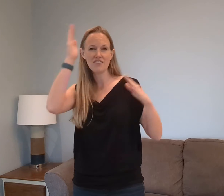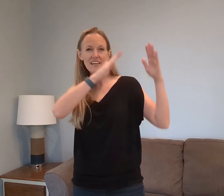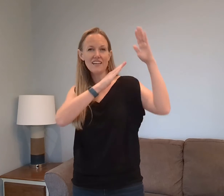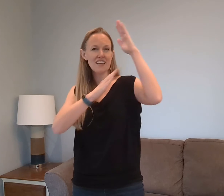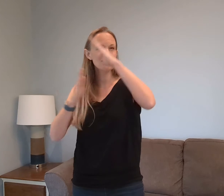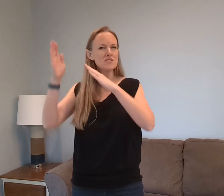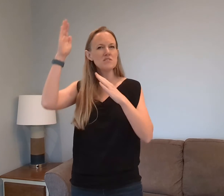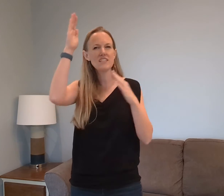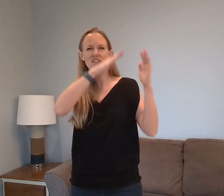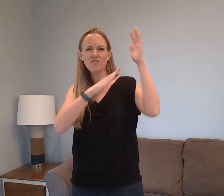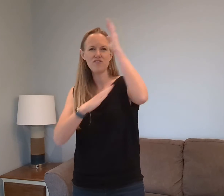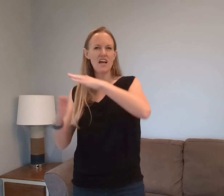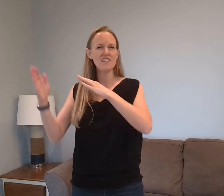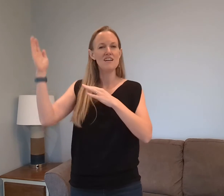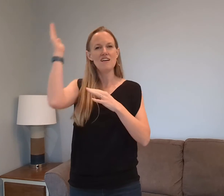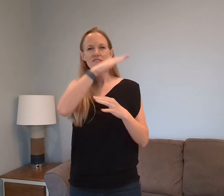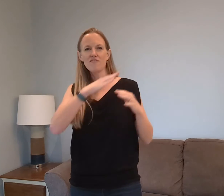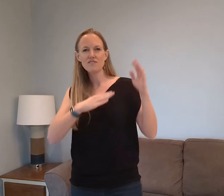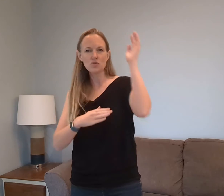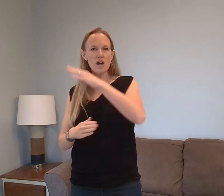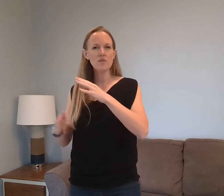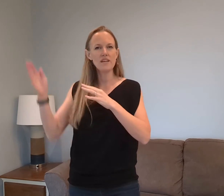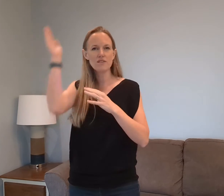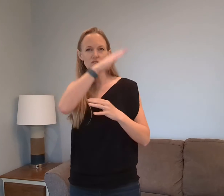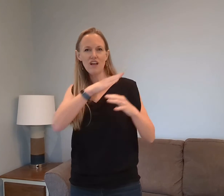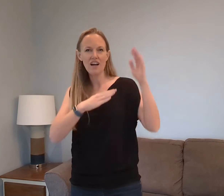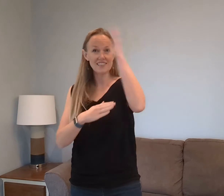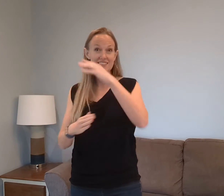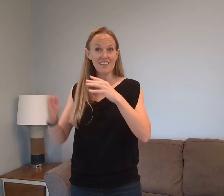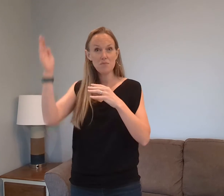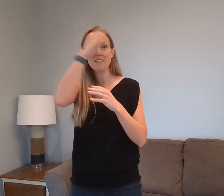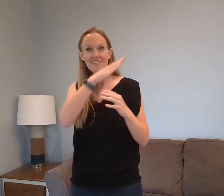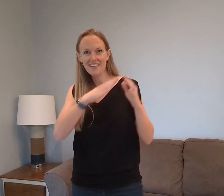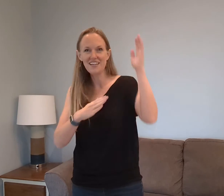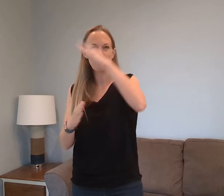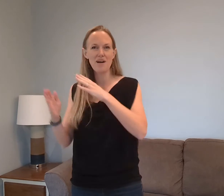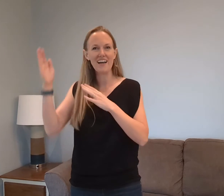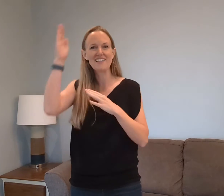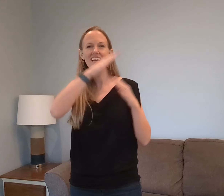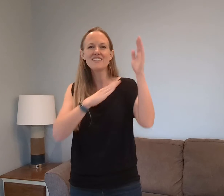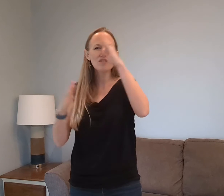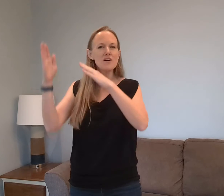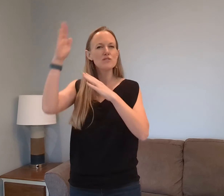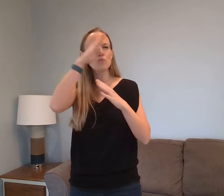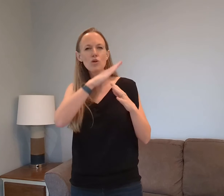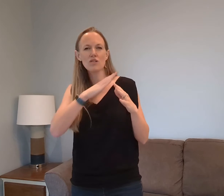like. Okay, so it's almost like you're swatting away those flies. Okay, but they're in your mind. Okay, so those